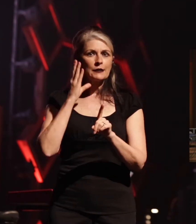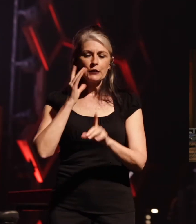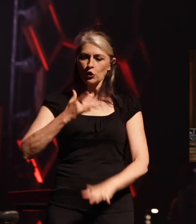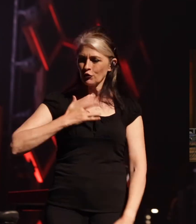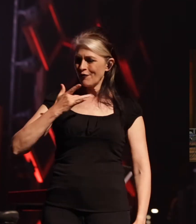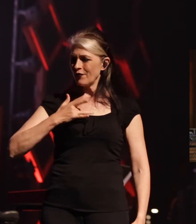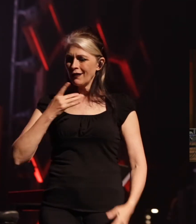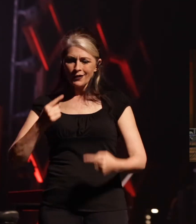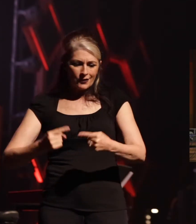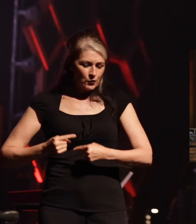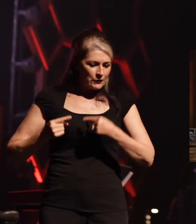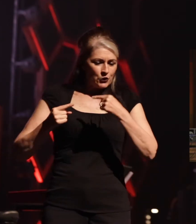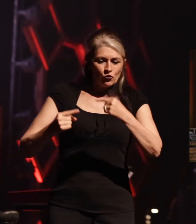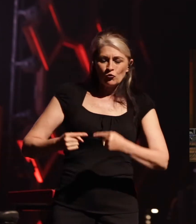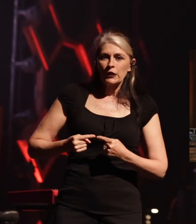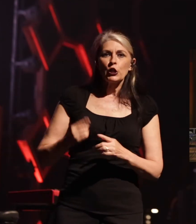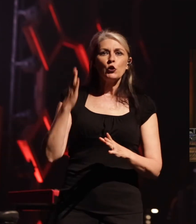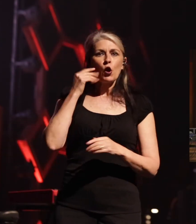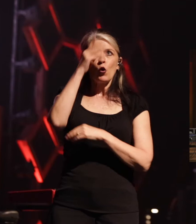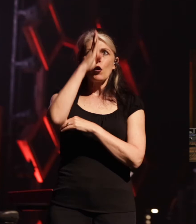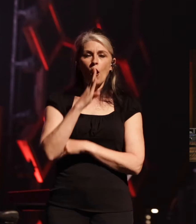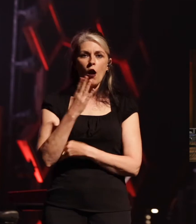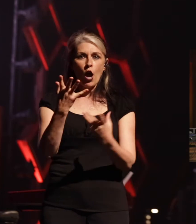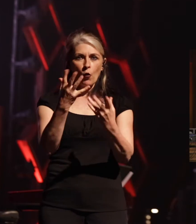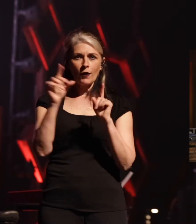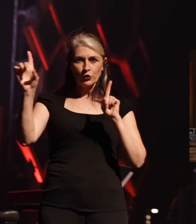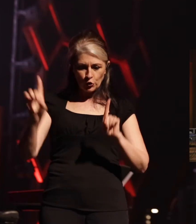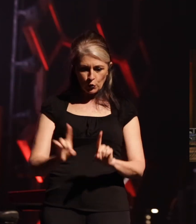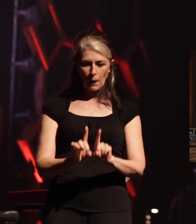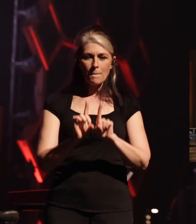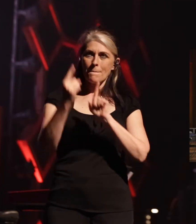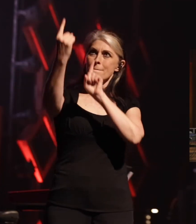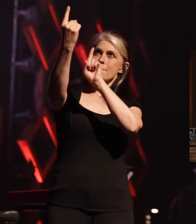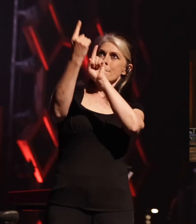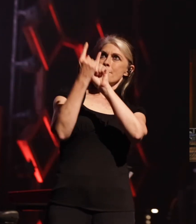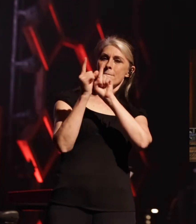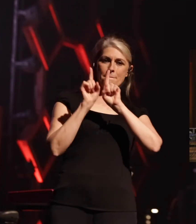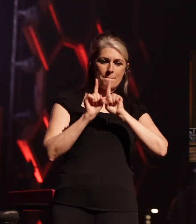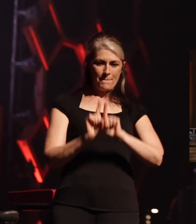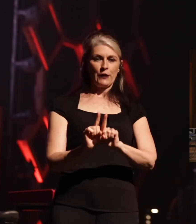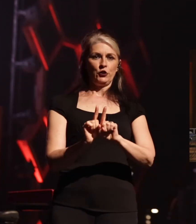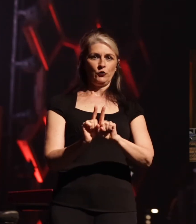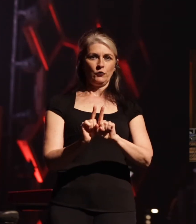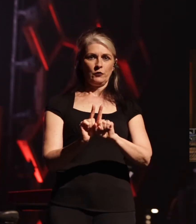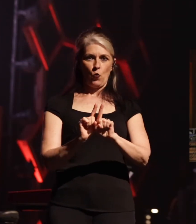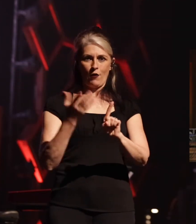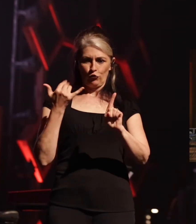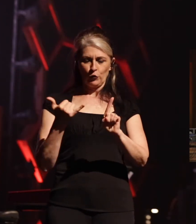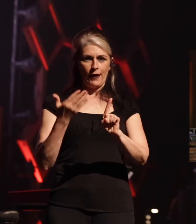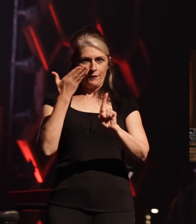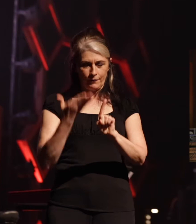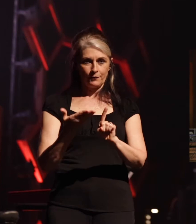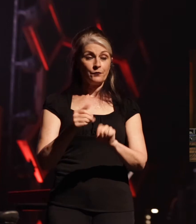struggling with, that you would know that God wants to meet you where you're at today. And to all the women that's